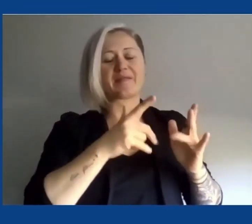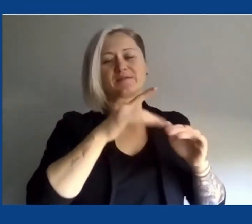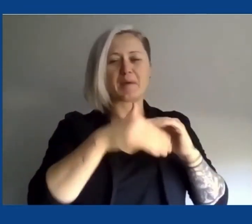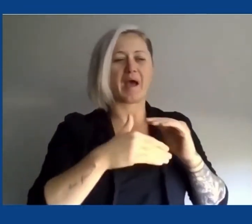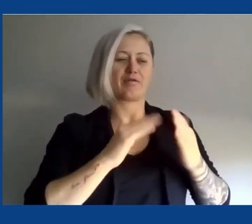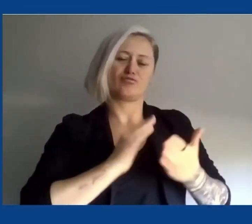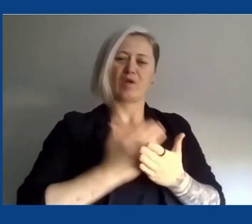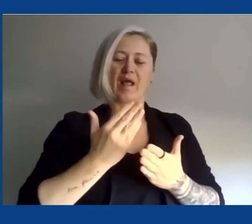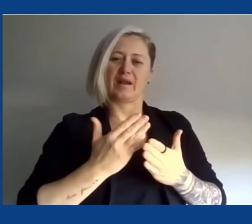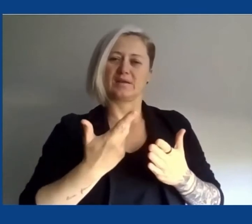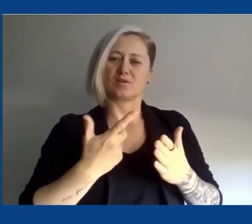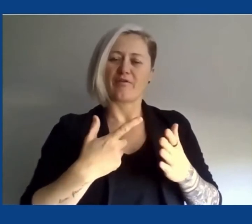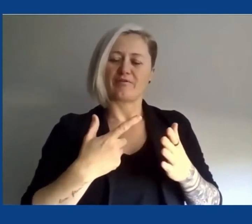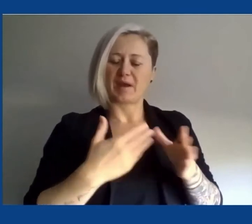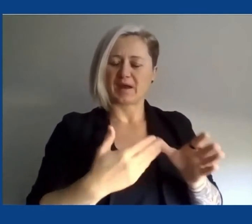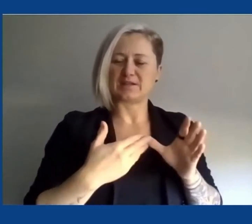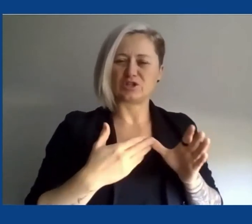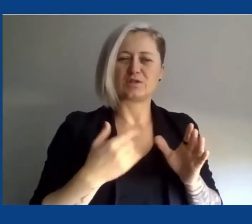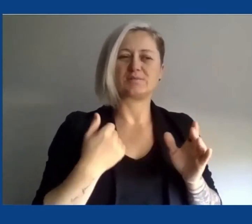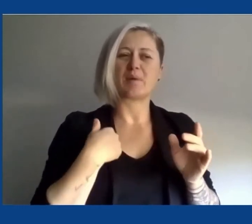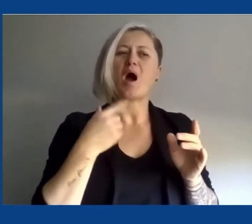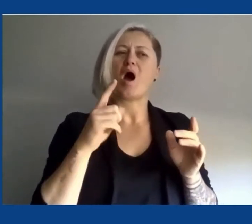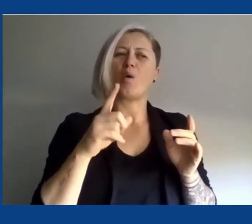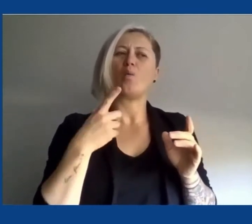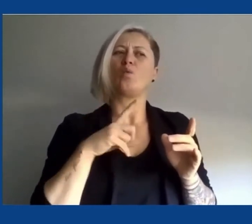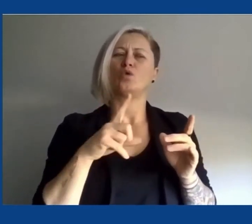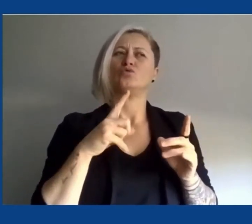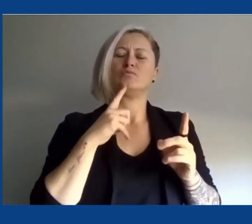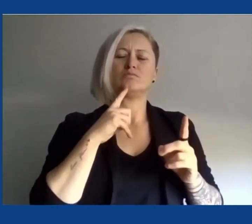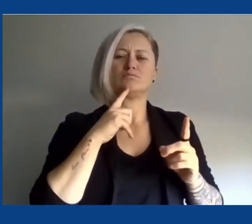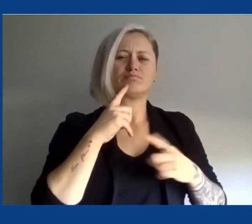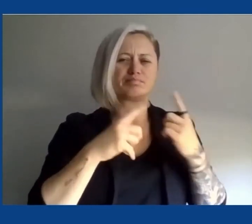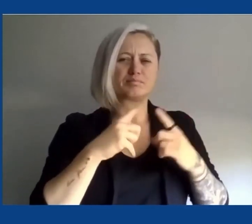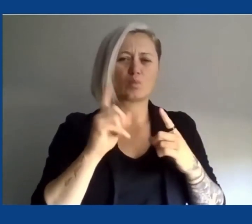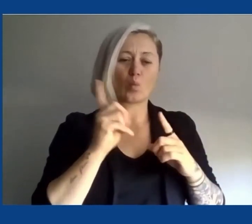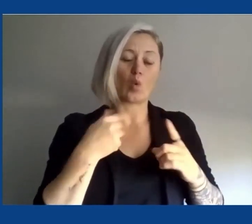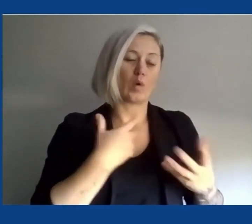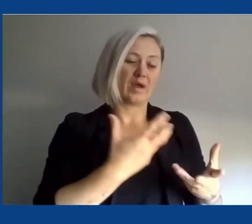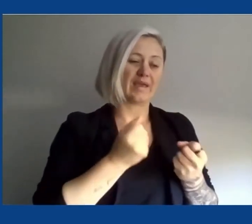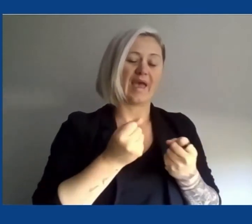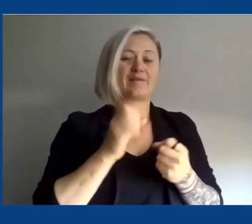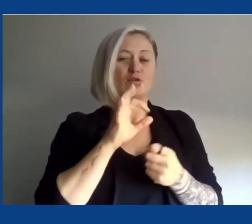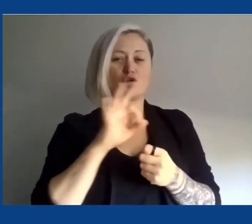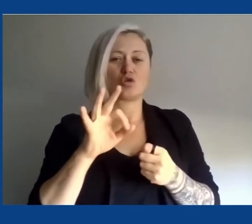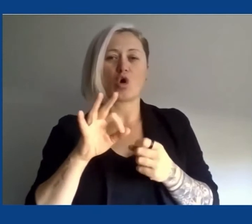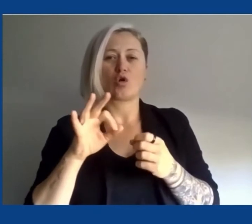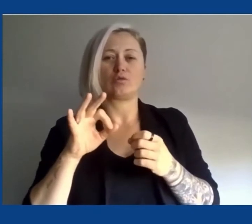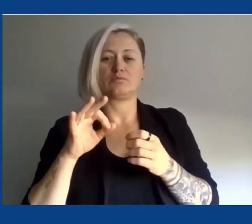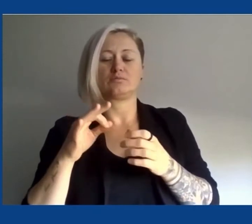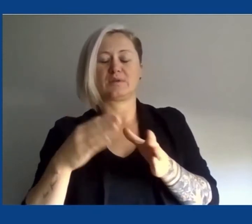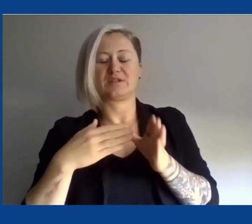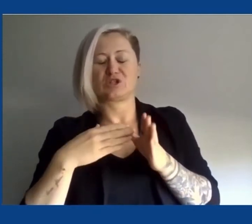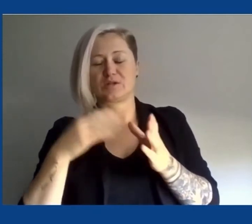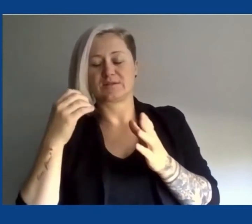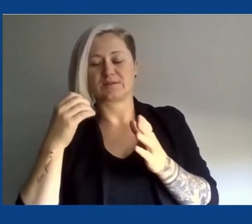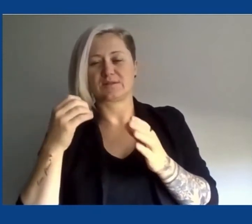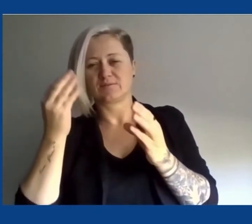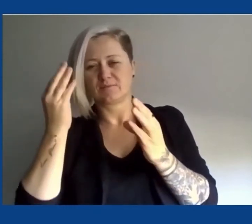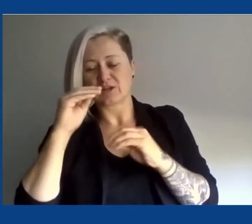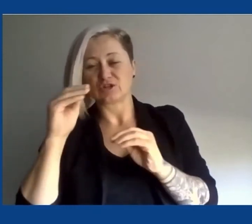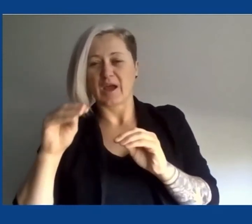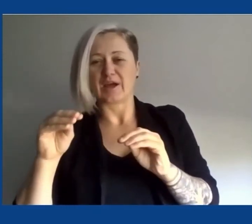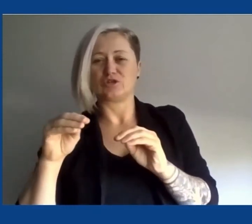But I want to stress that, what we gain in non-Indigenous education from such institutions sees us